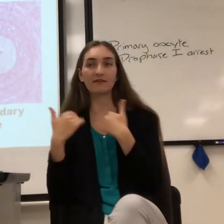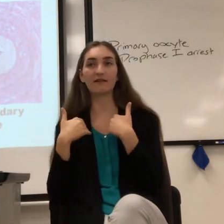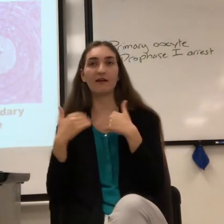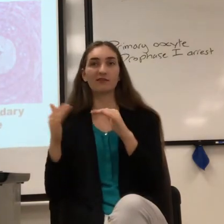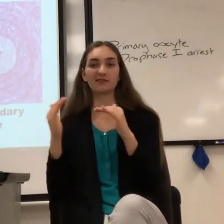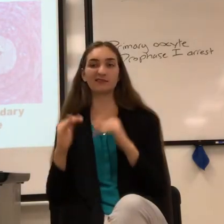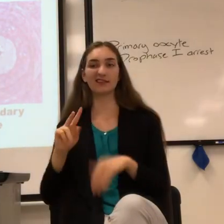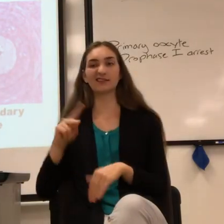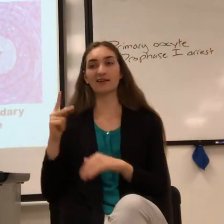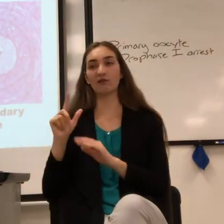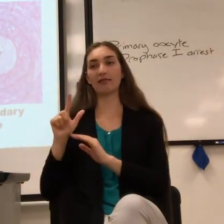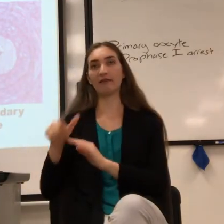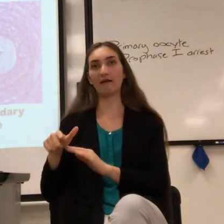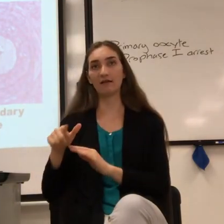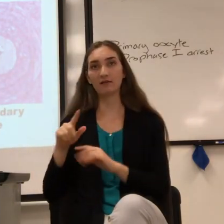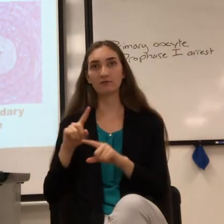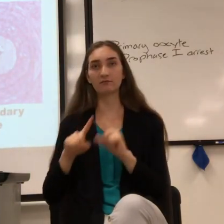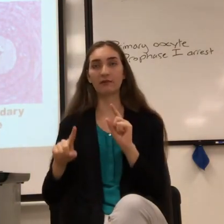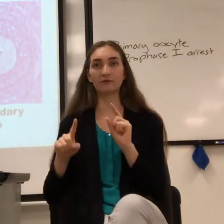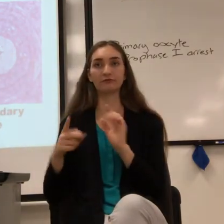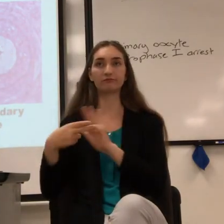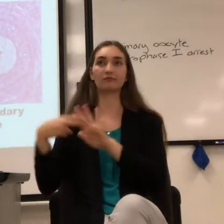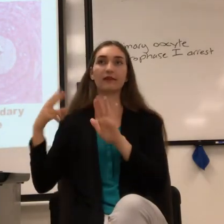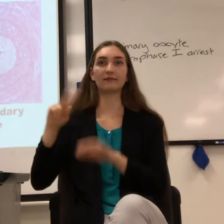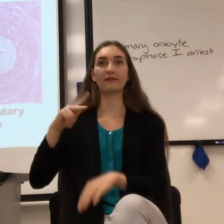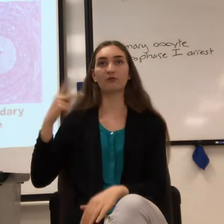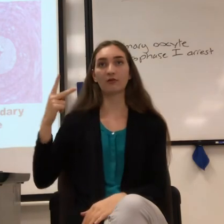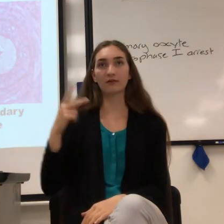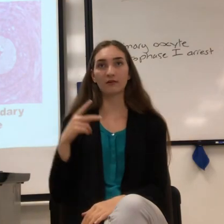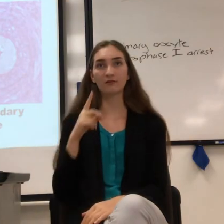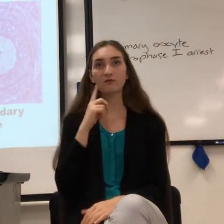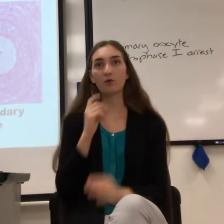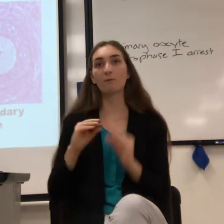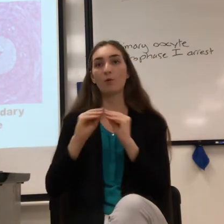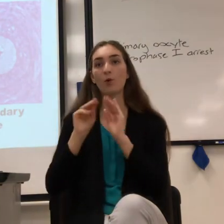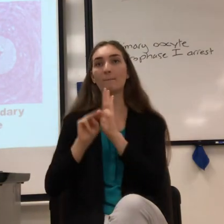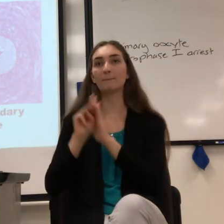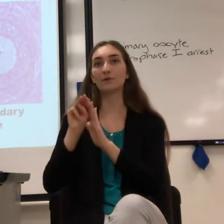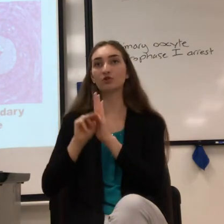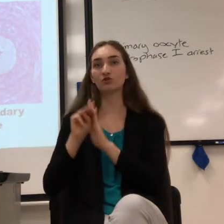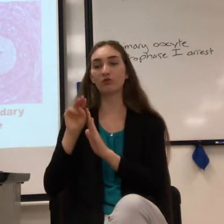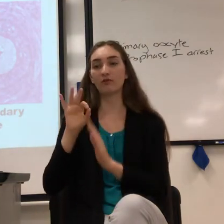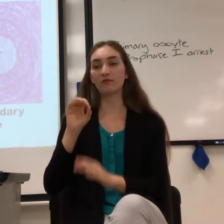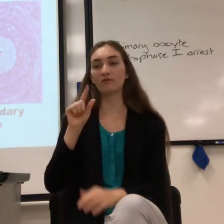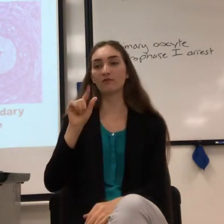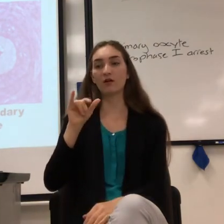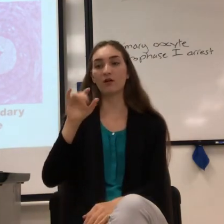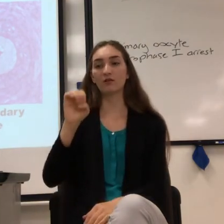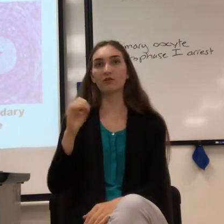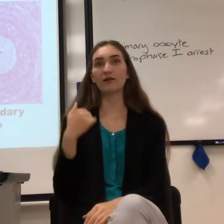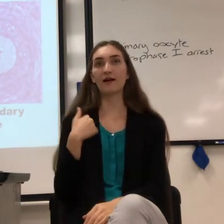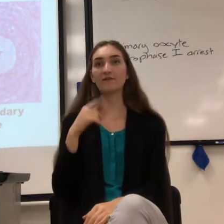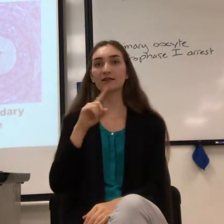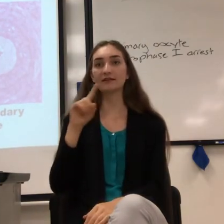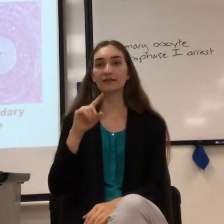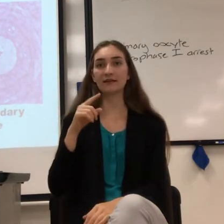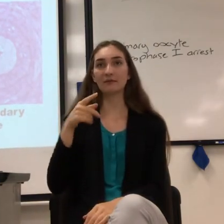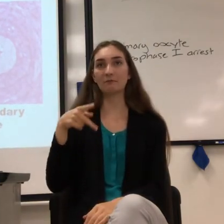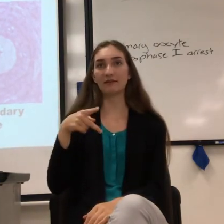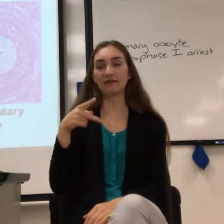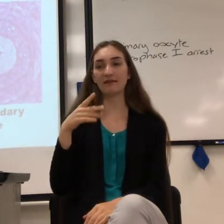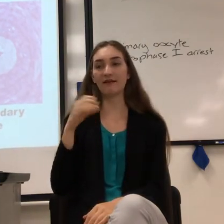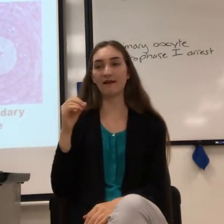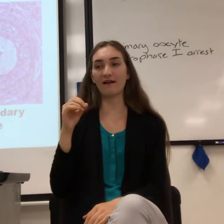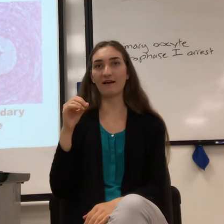all secondary. I would say the structures to note on a more mature follicle is that it's got this ZP and the theca.